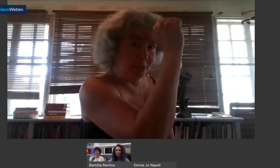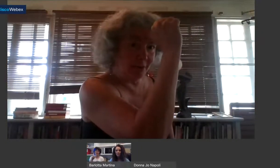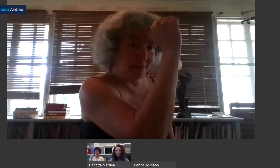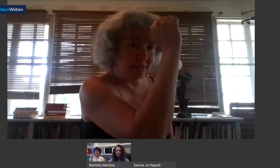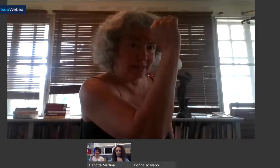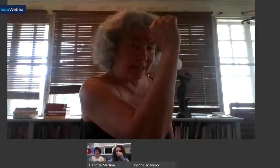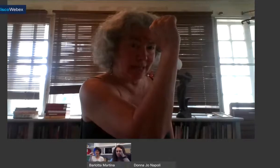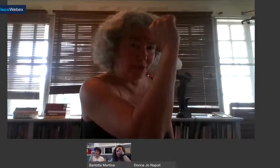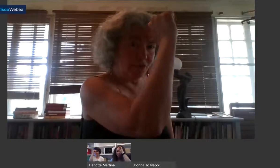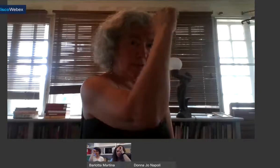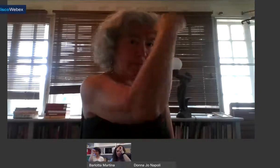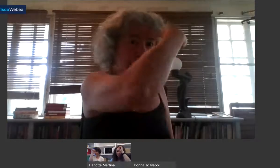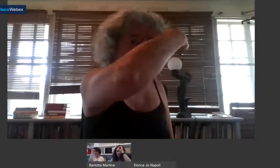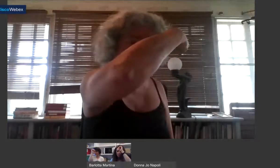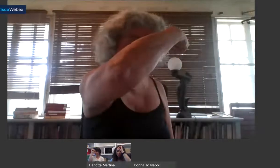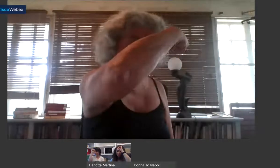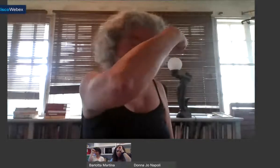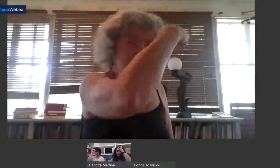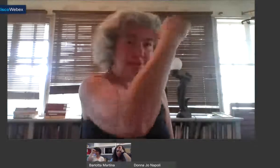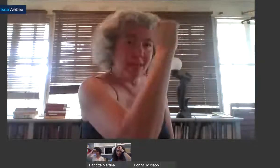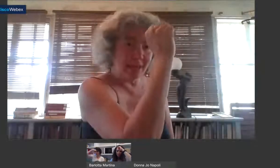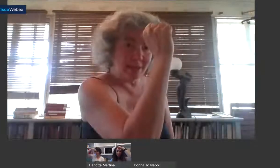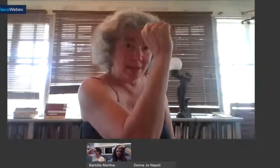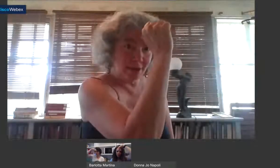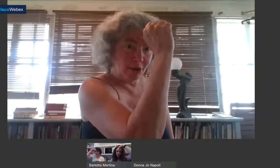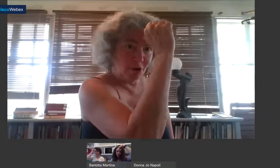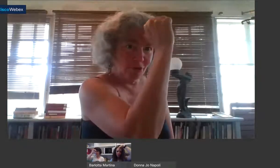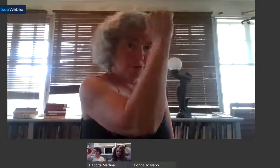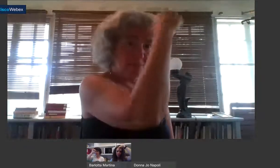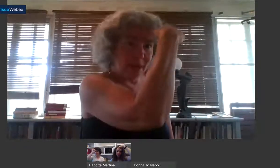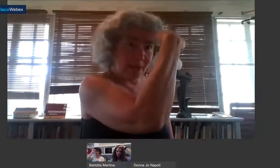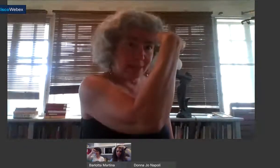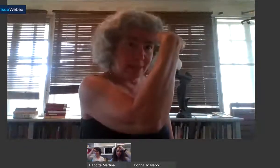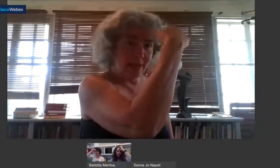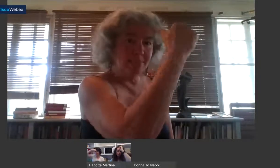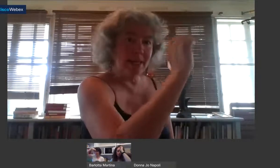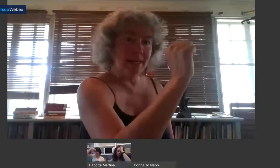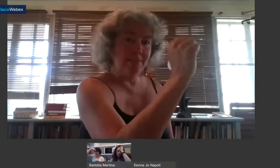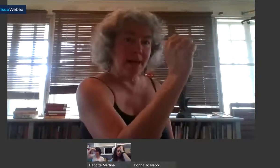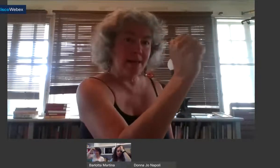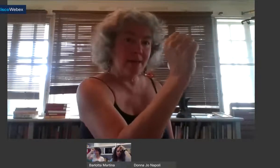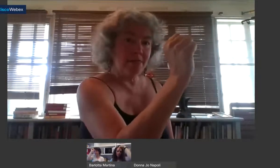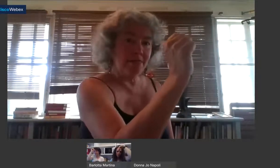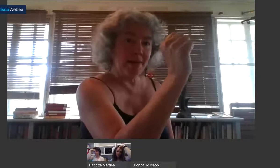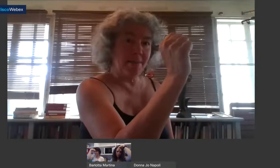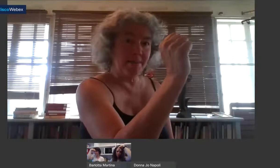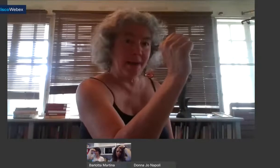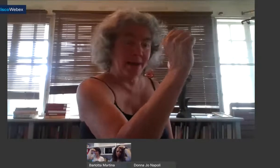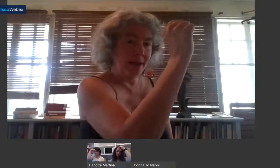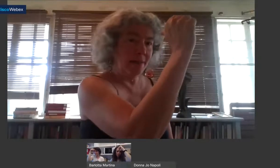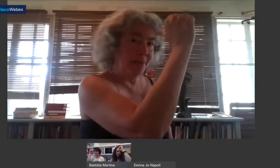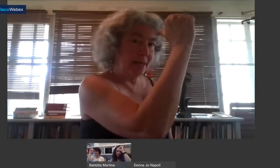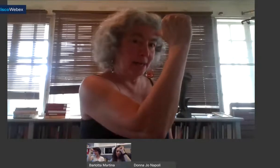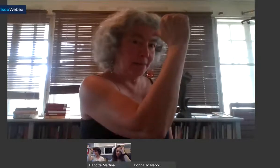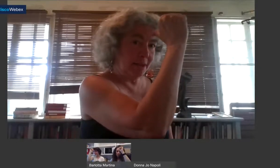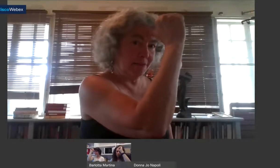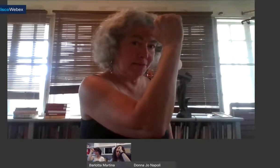of the sign remind, okay? Remind. I'm taking my thumb, putting it on my